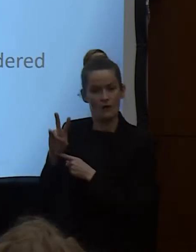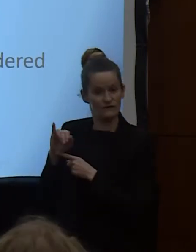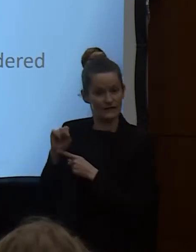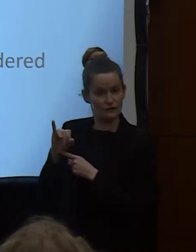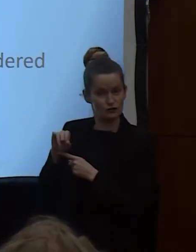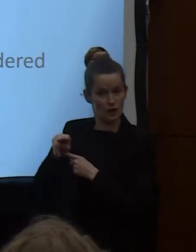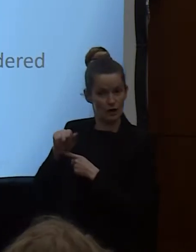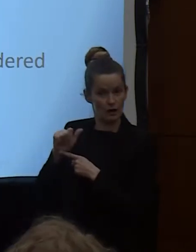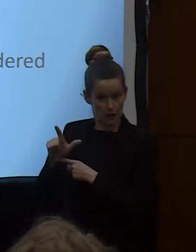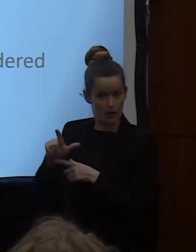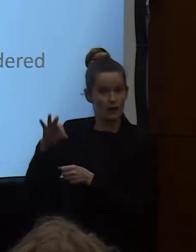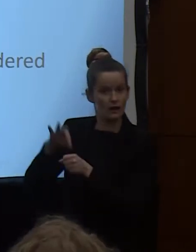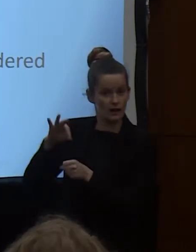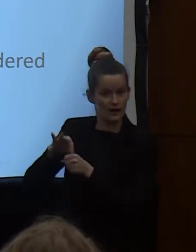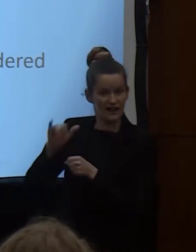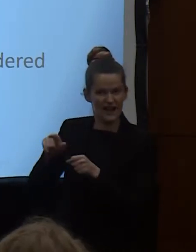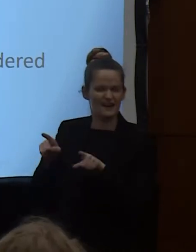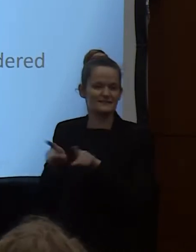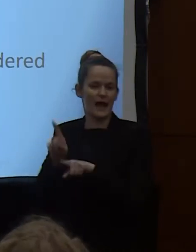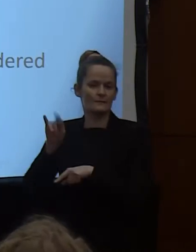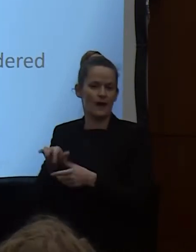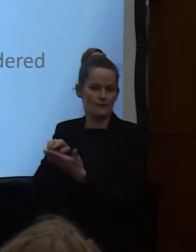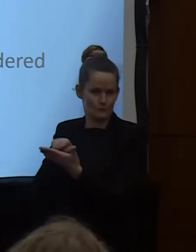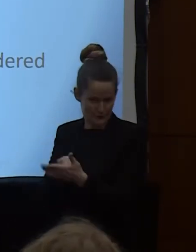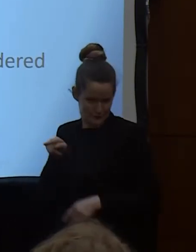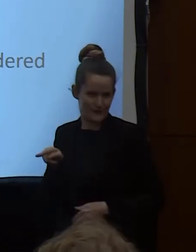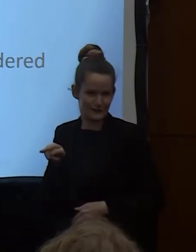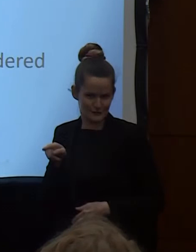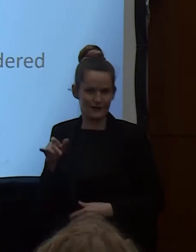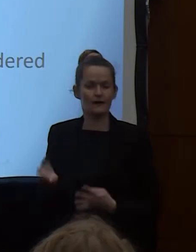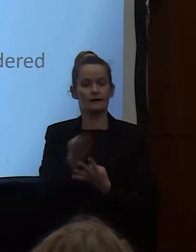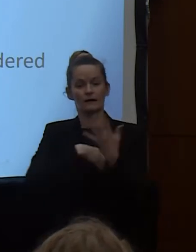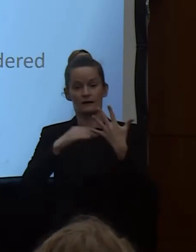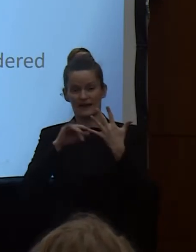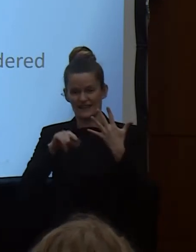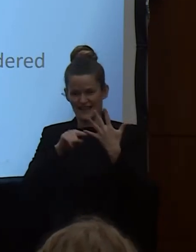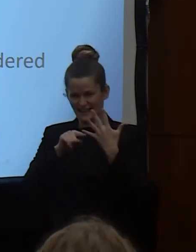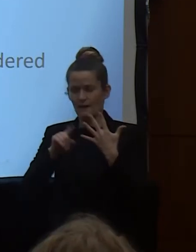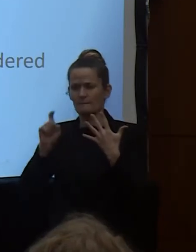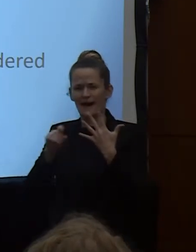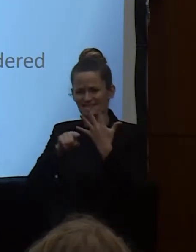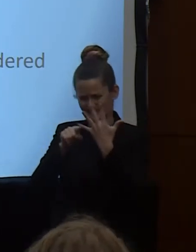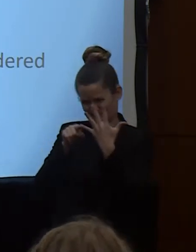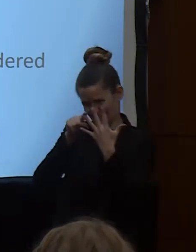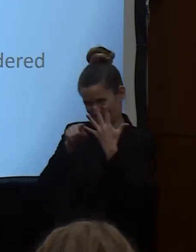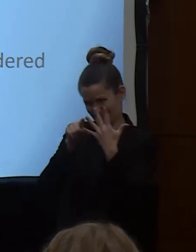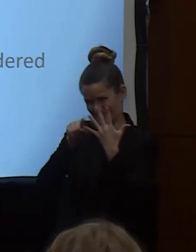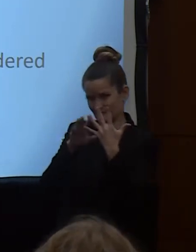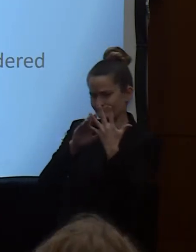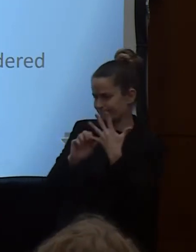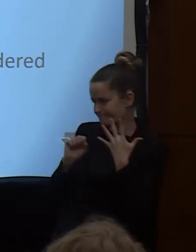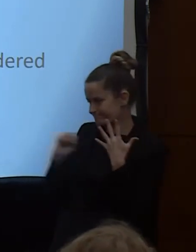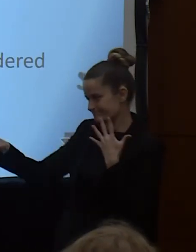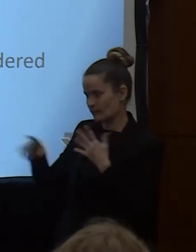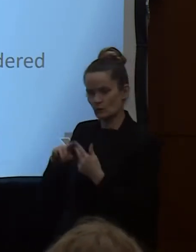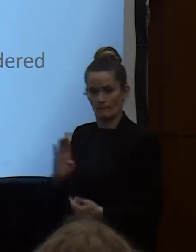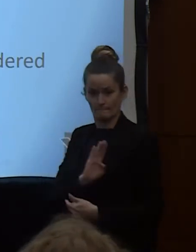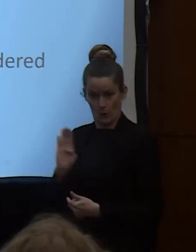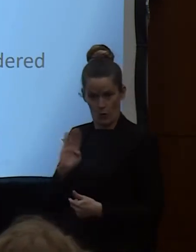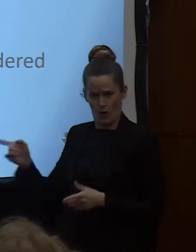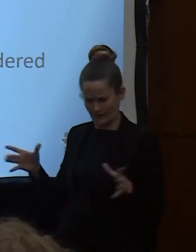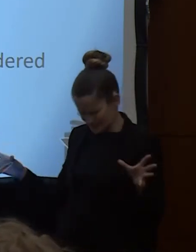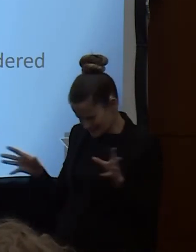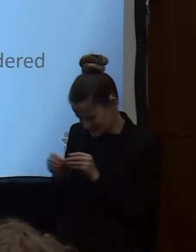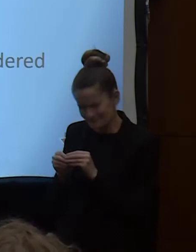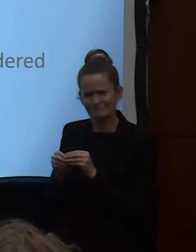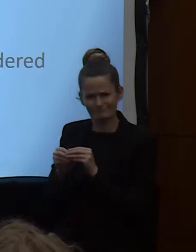going to be considered and then voted on at the electoral board meeting following the canvass. And then the post-election ballots. Those are